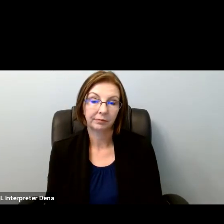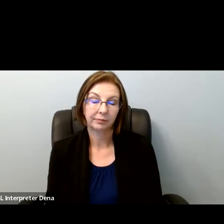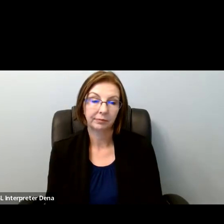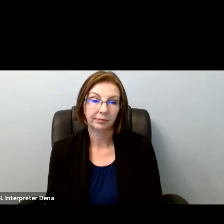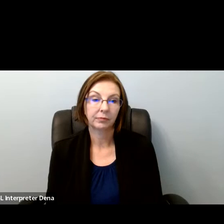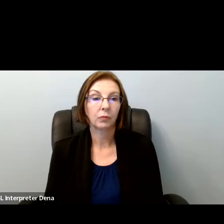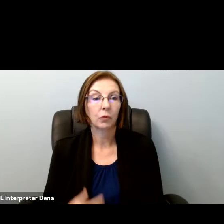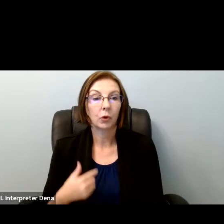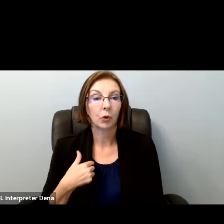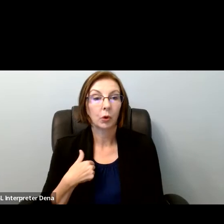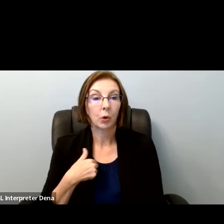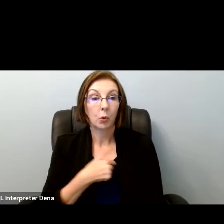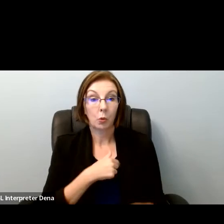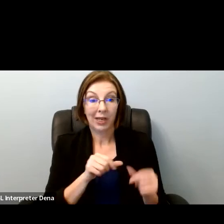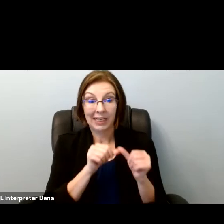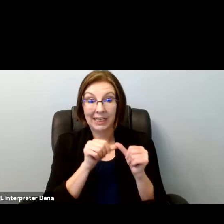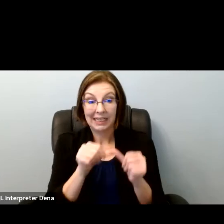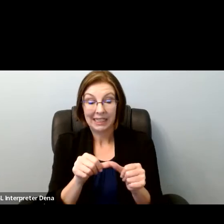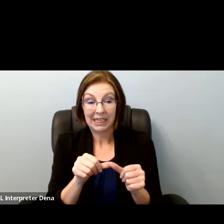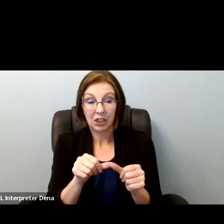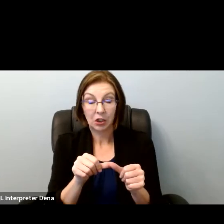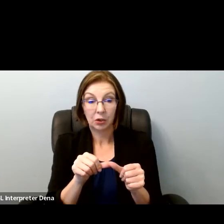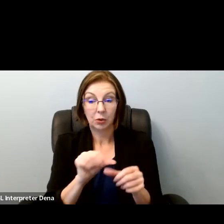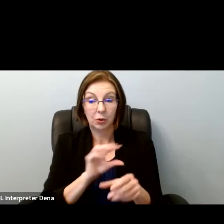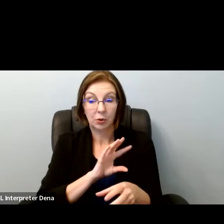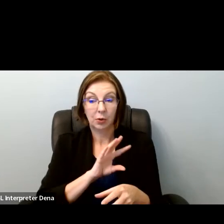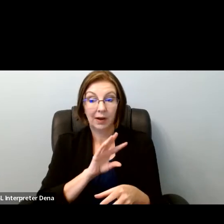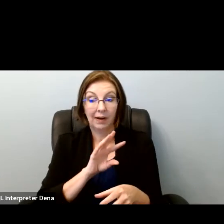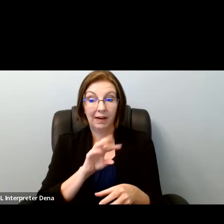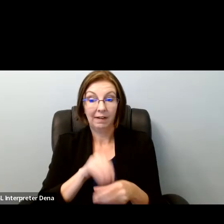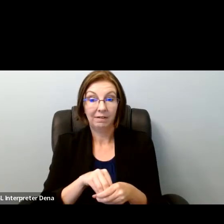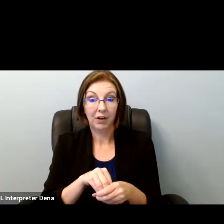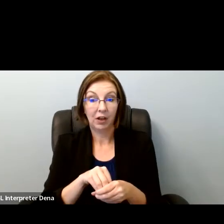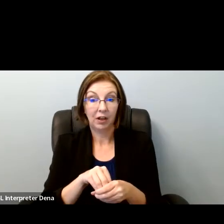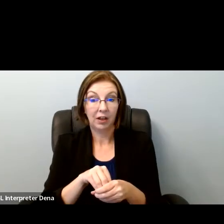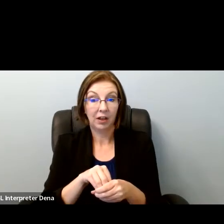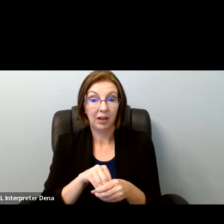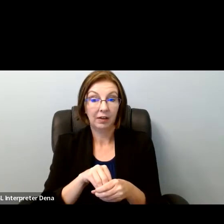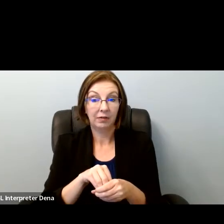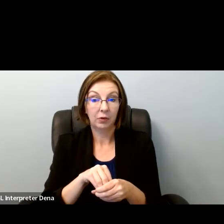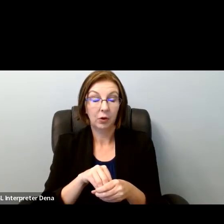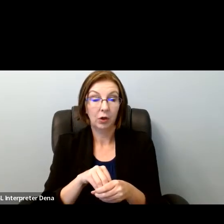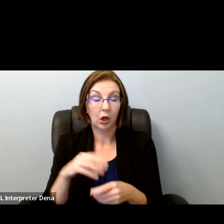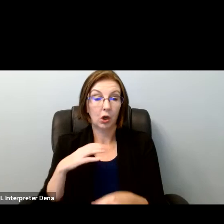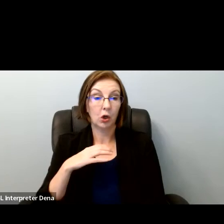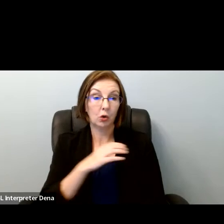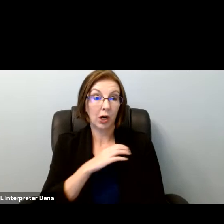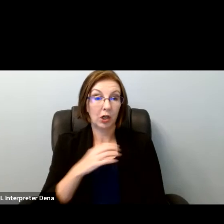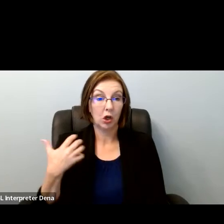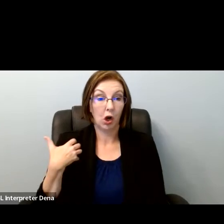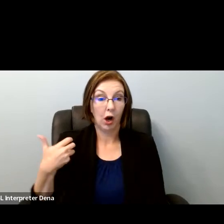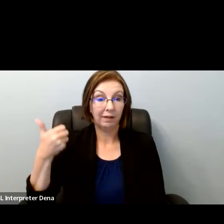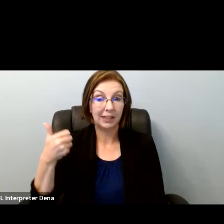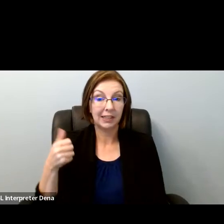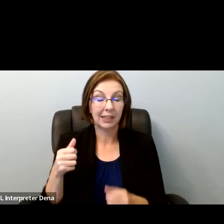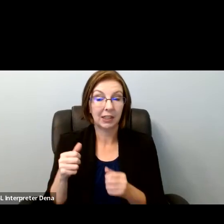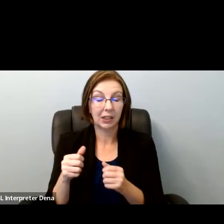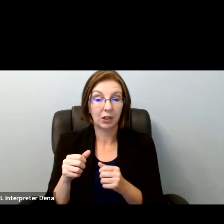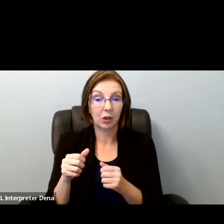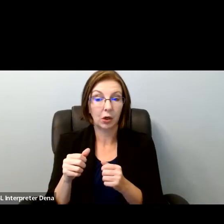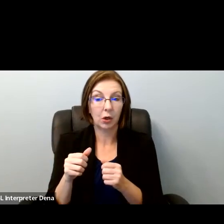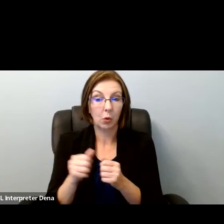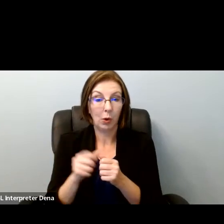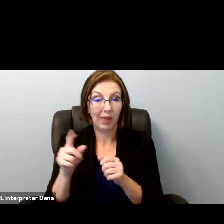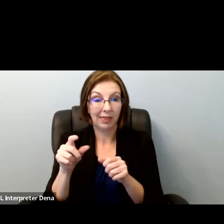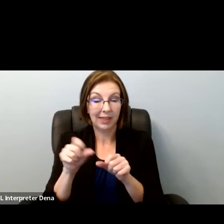We also continue to engage with our congressional offices when inquiries come.